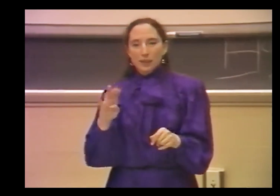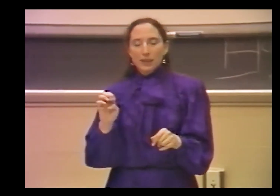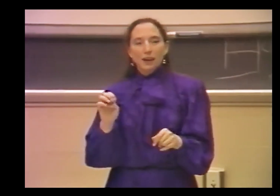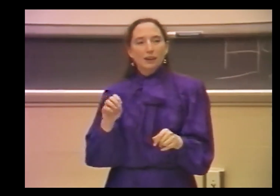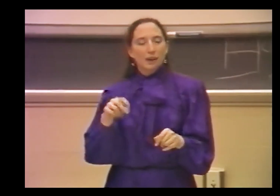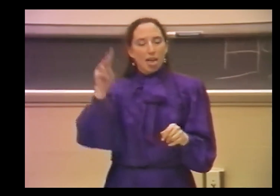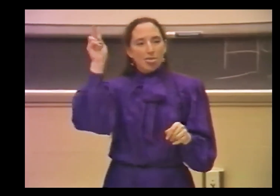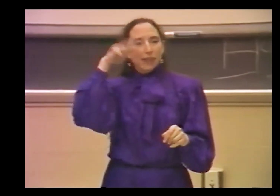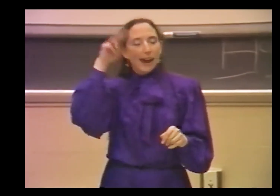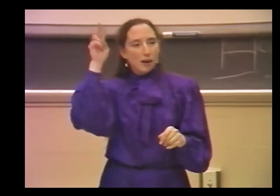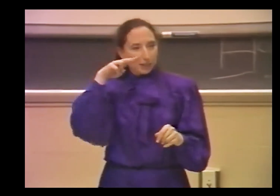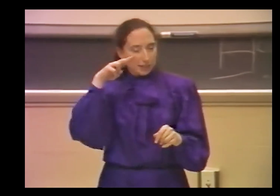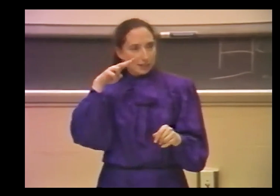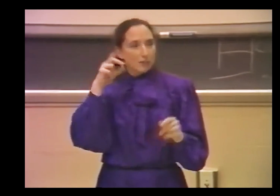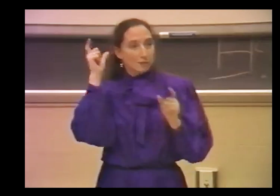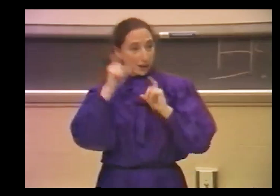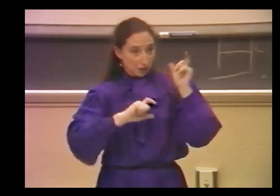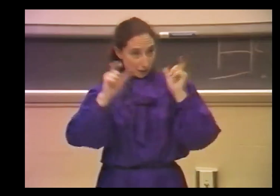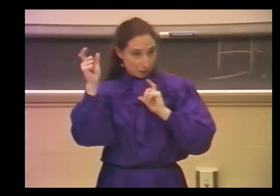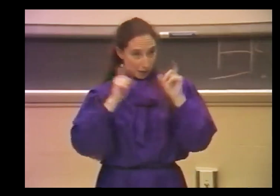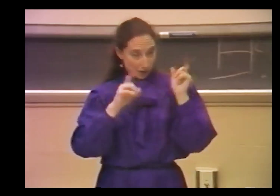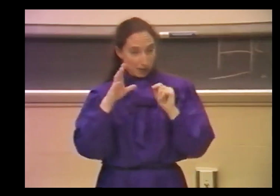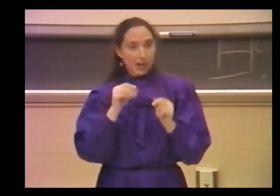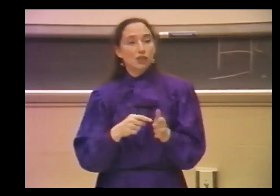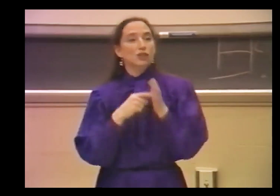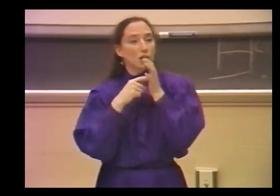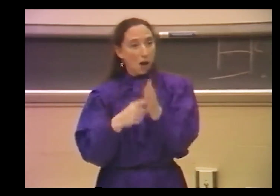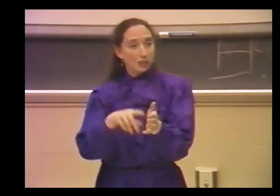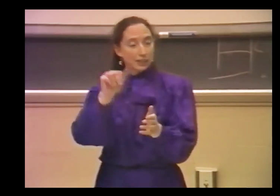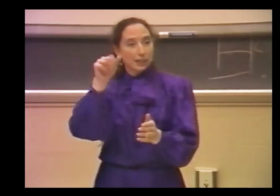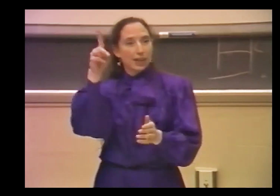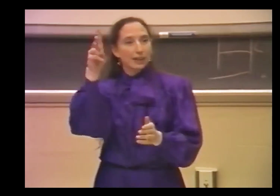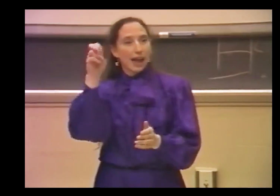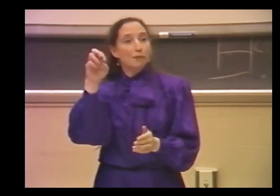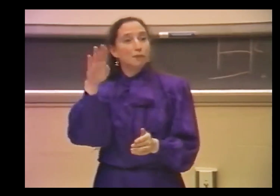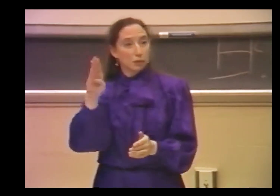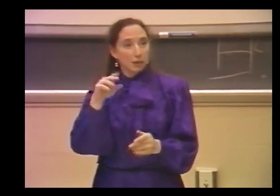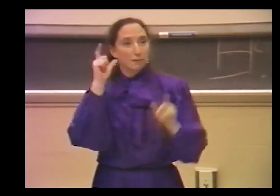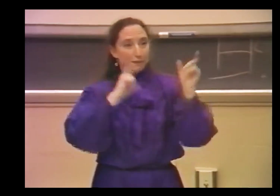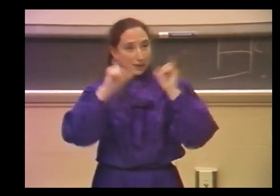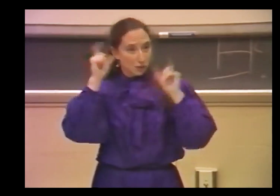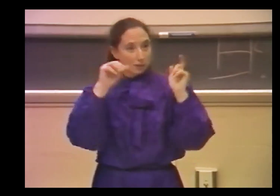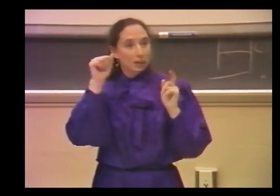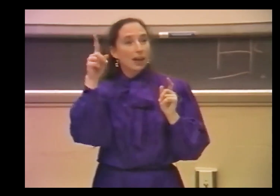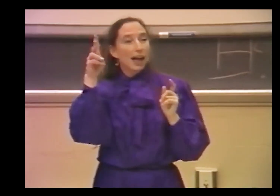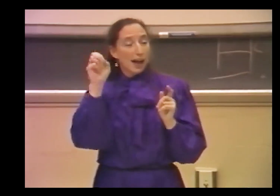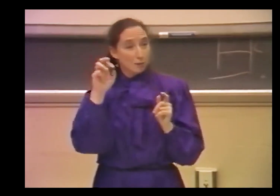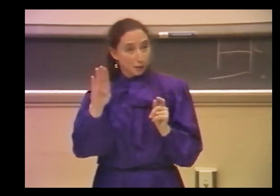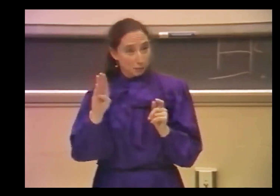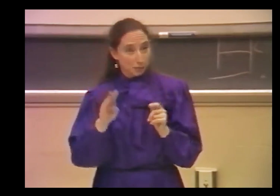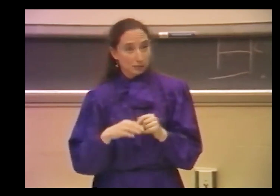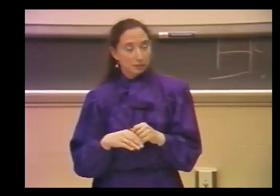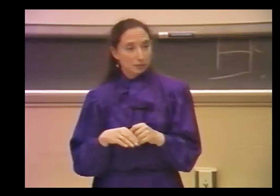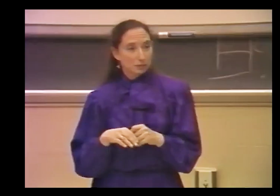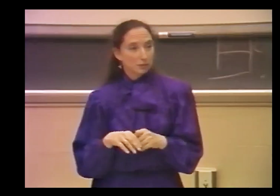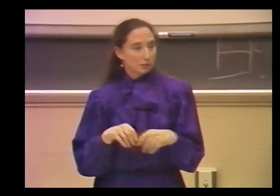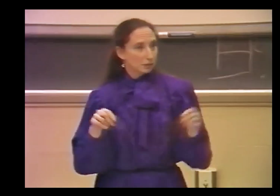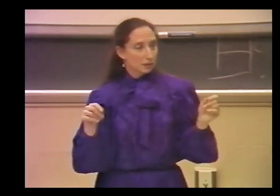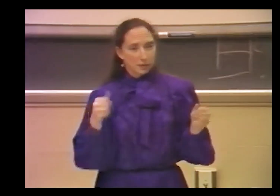the careless facial expression and just called it an adverb, a facial adverb. You